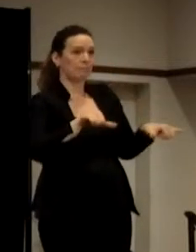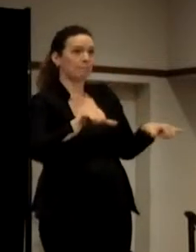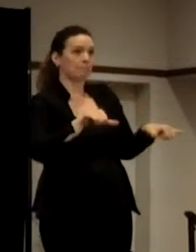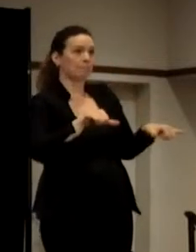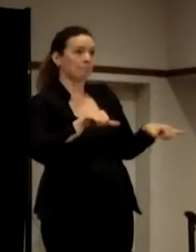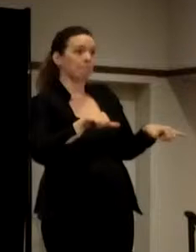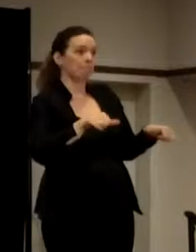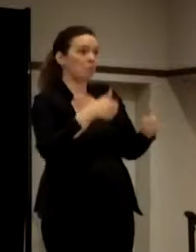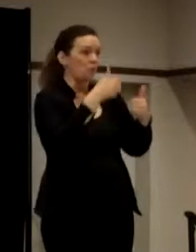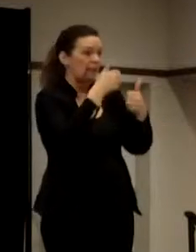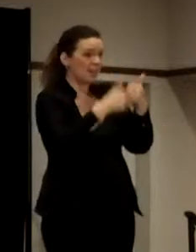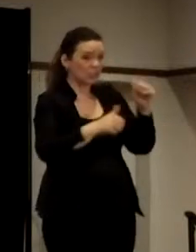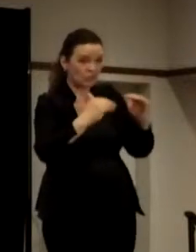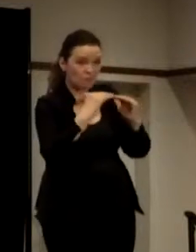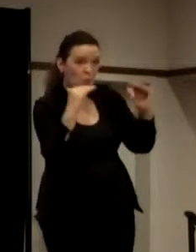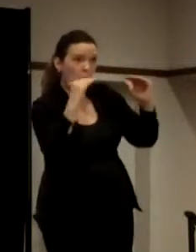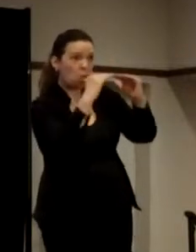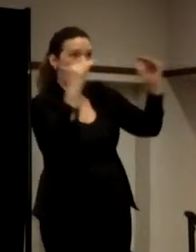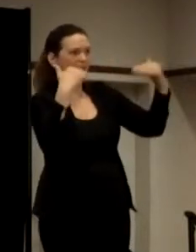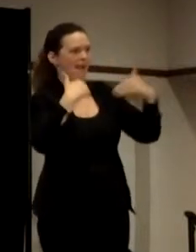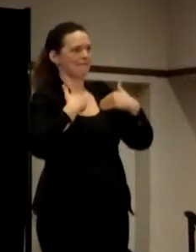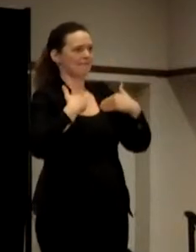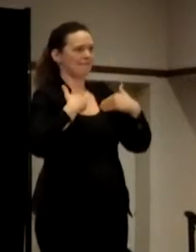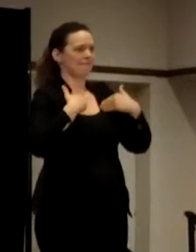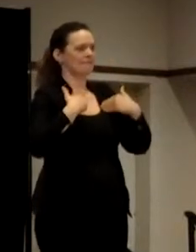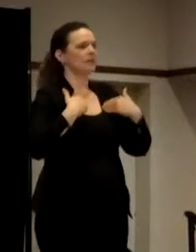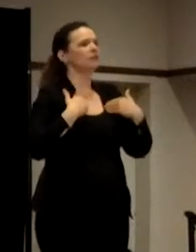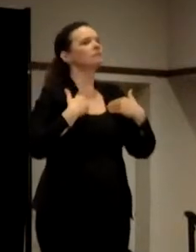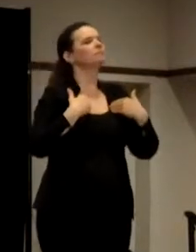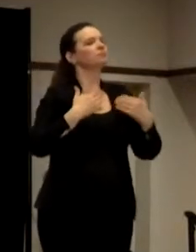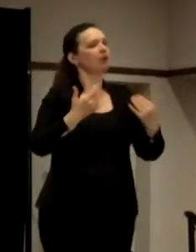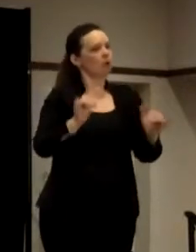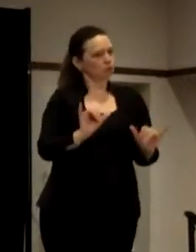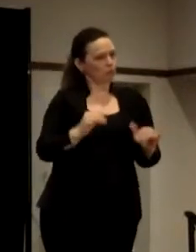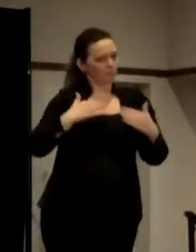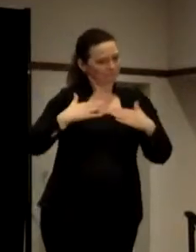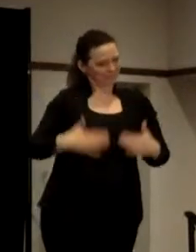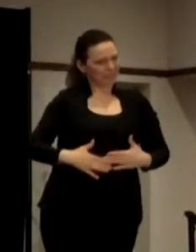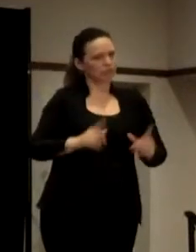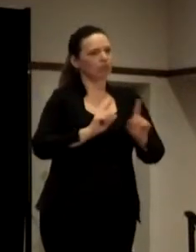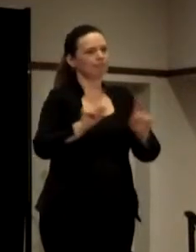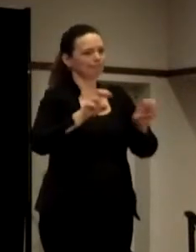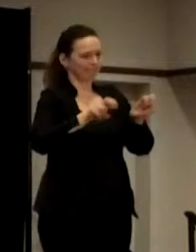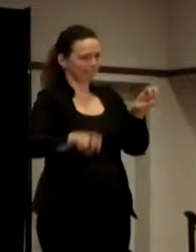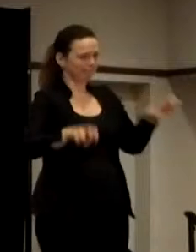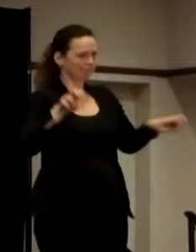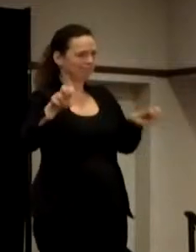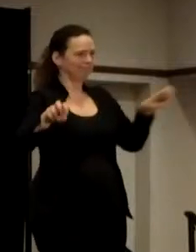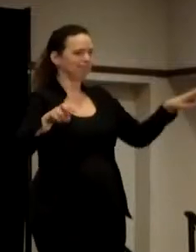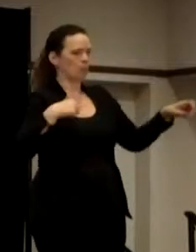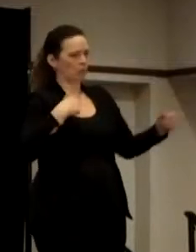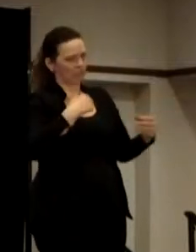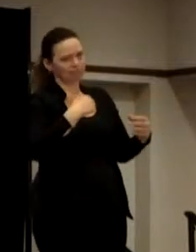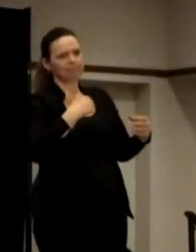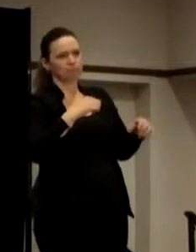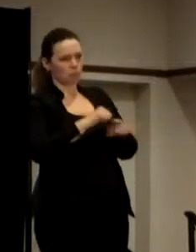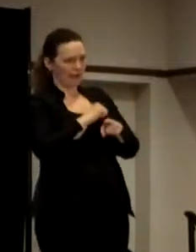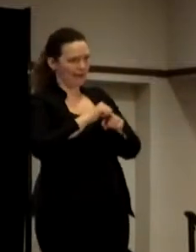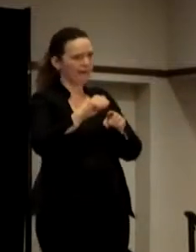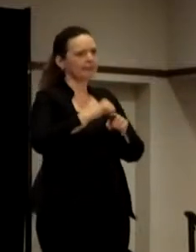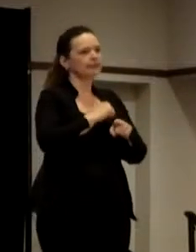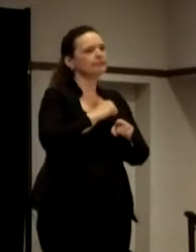the physical distancing, mask wearing, is something that you have to do as well. So we do temperature checks when you come